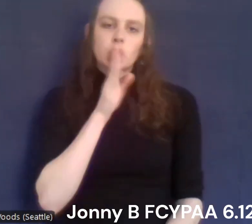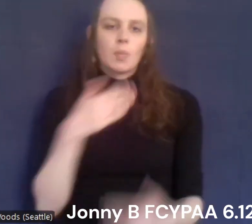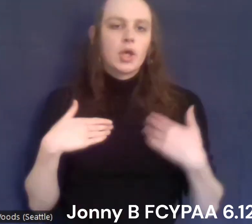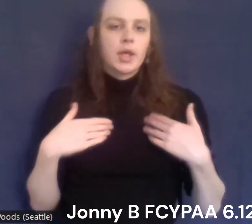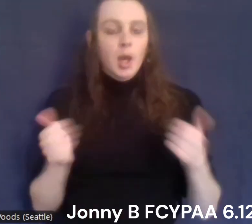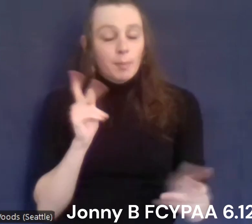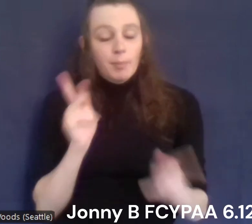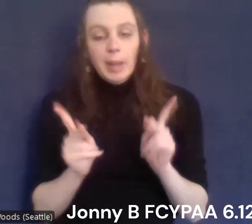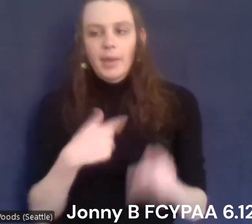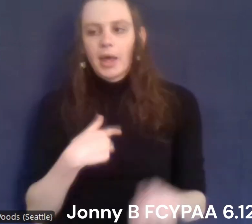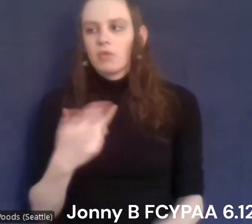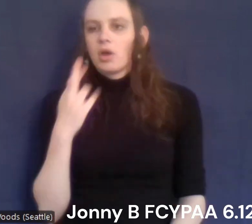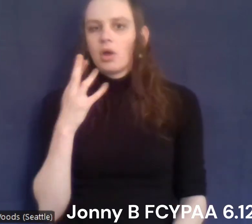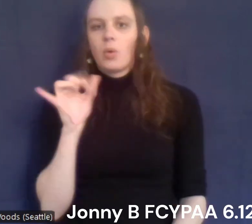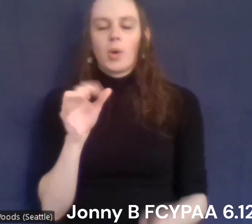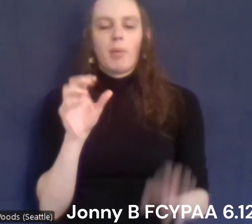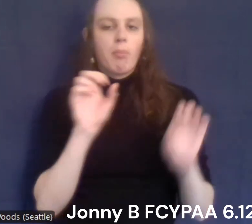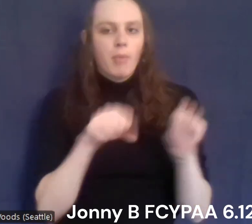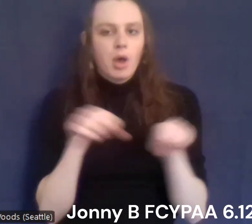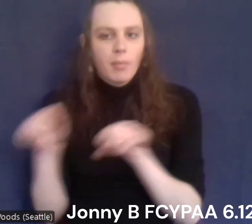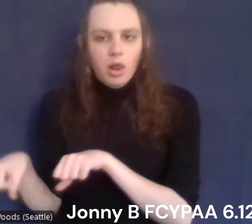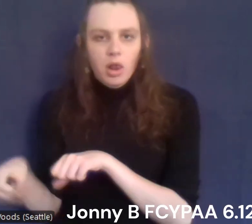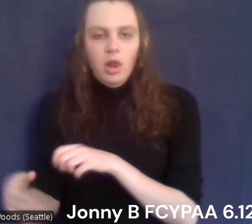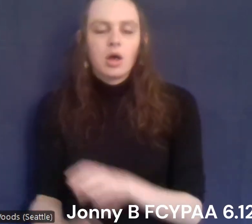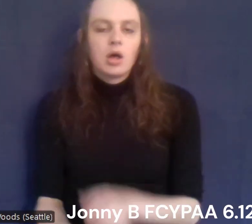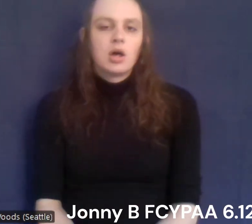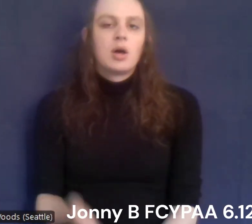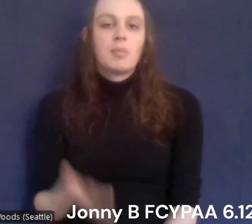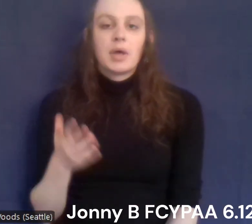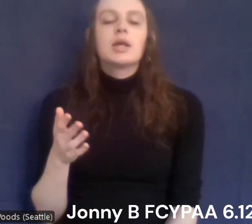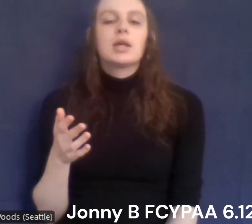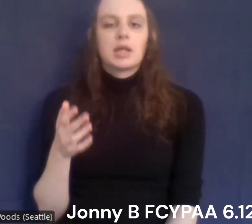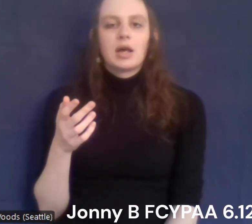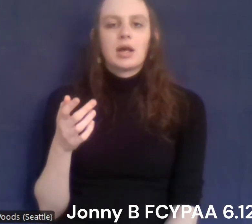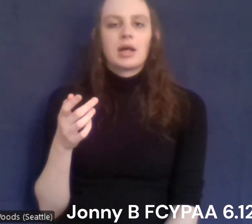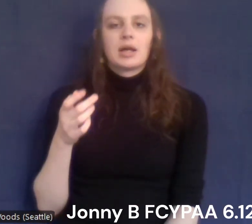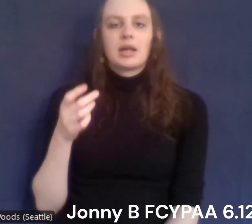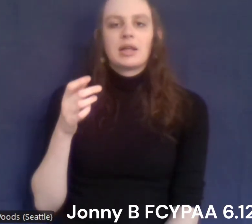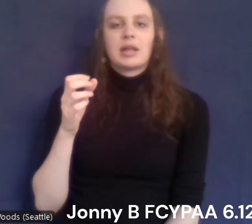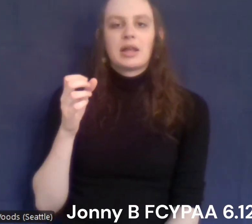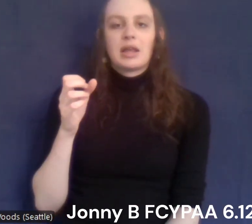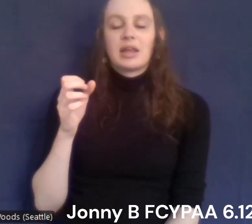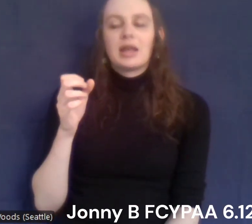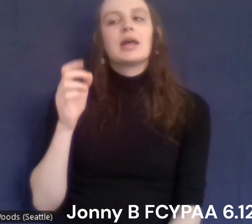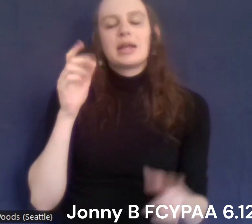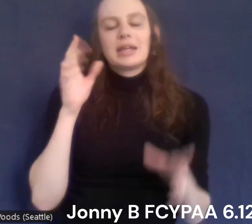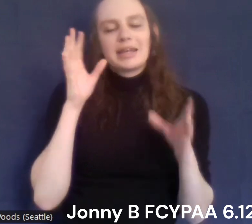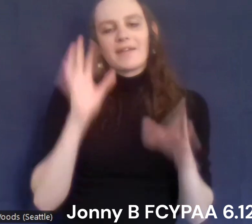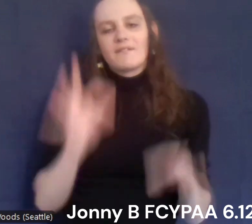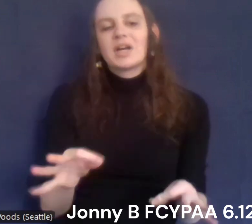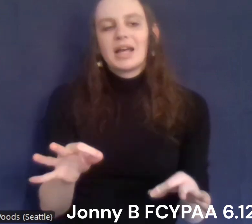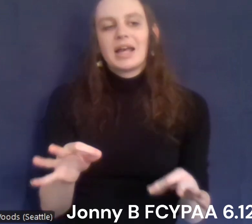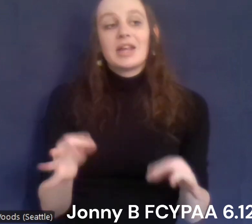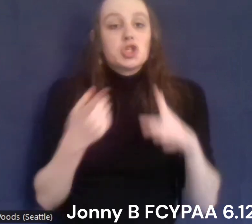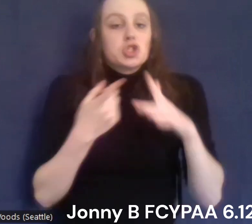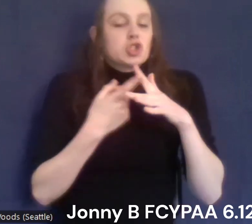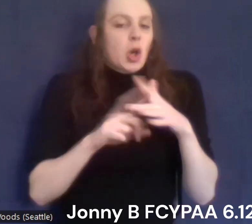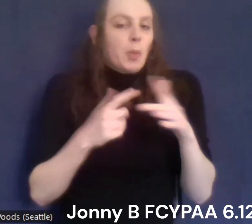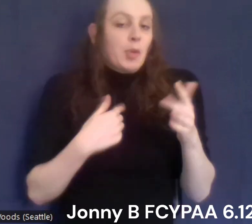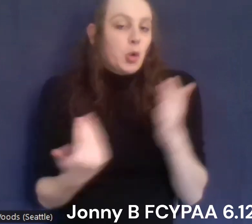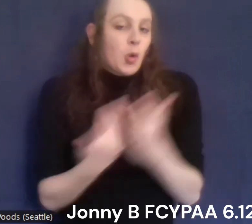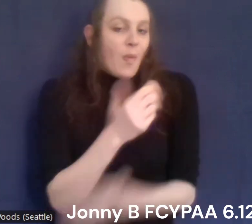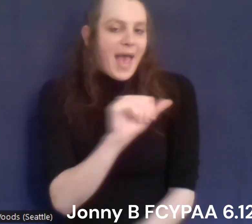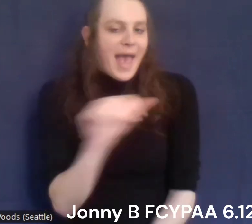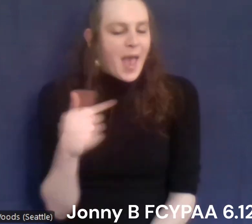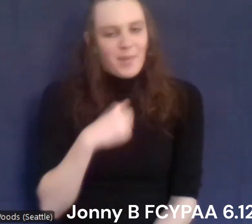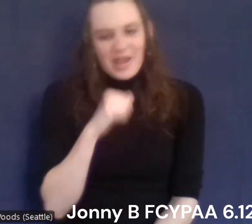see. Although like maybe like not maybe definitely I wasn't having fun in the beginning, like I wasn't enjoying really myself, but